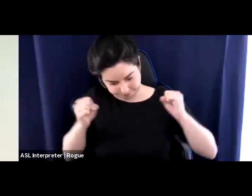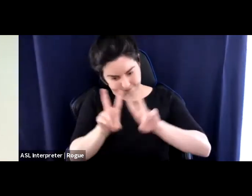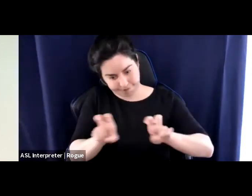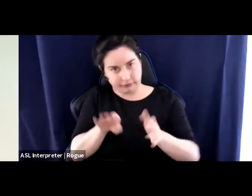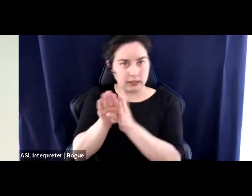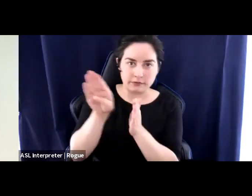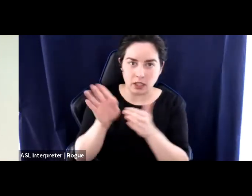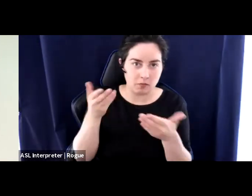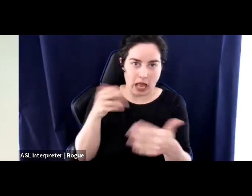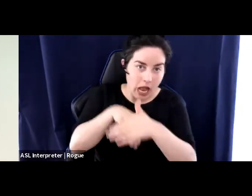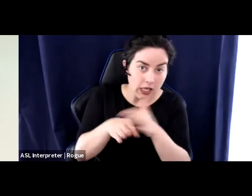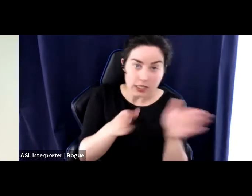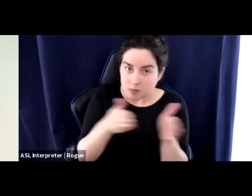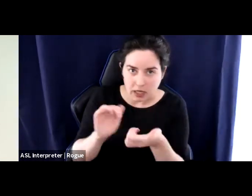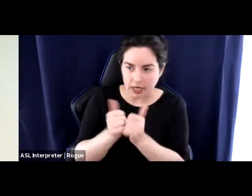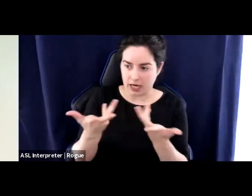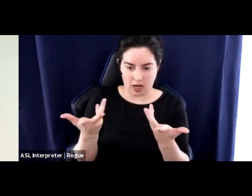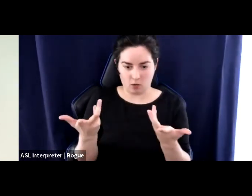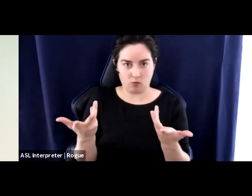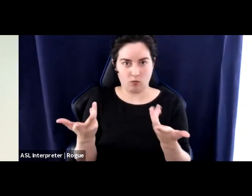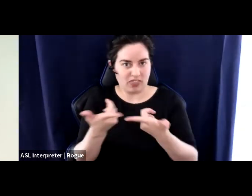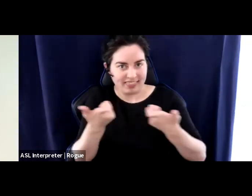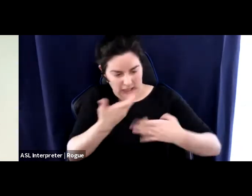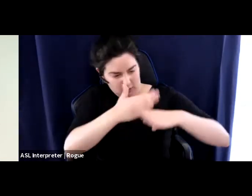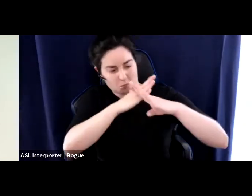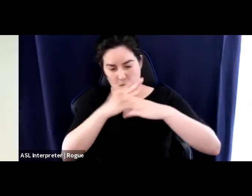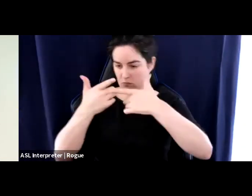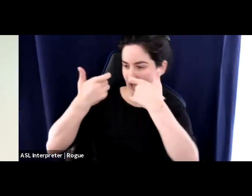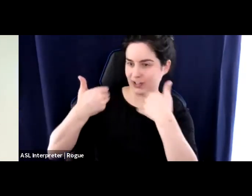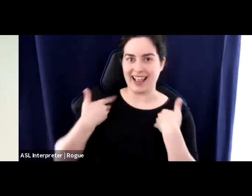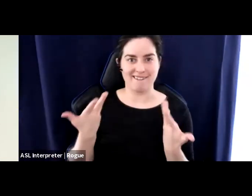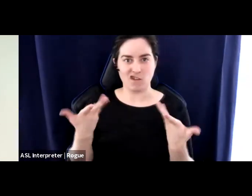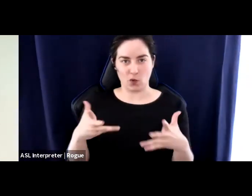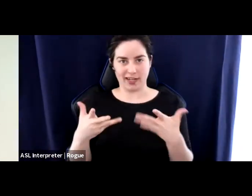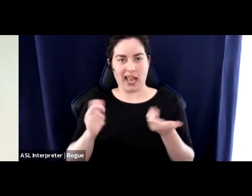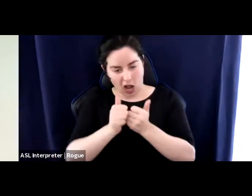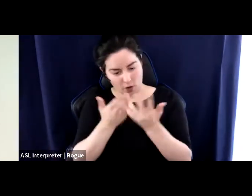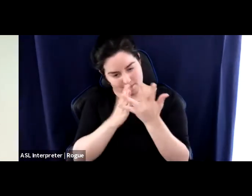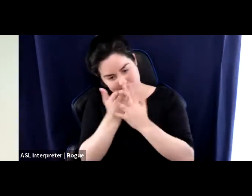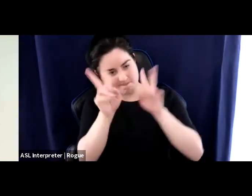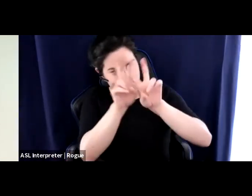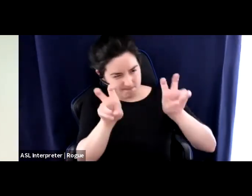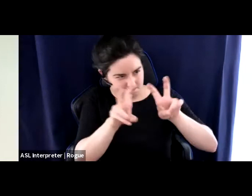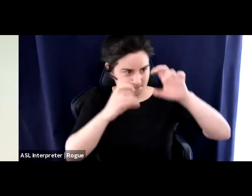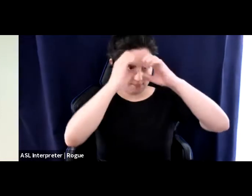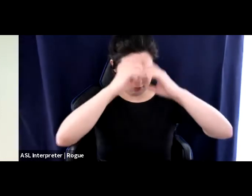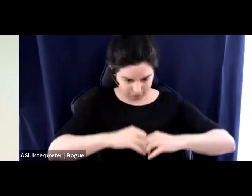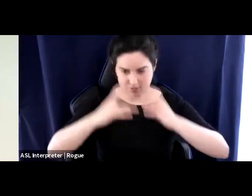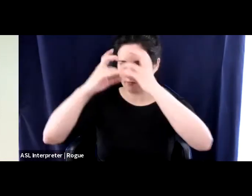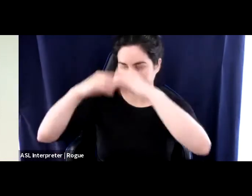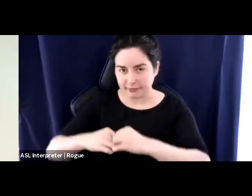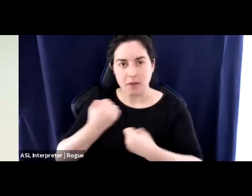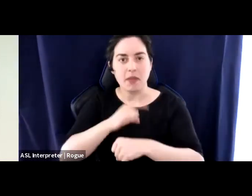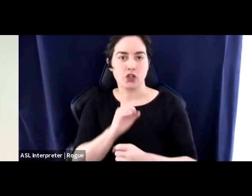to develop ways to remove barriers in employment, in federal programs and services, and communication and other